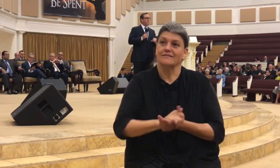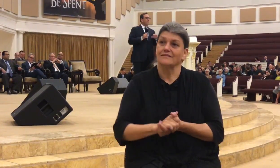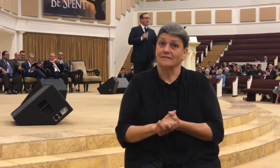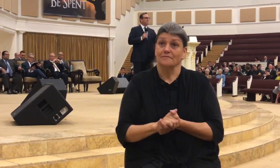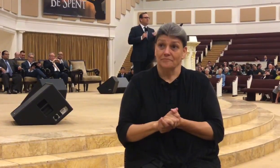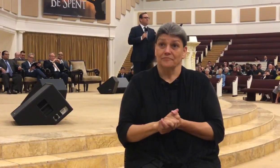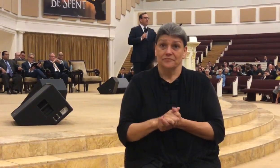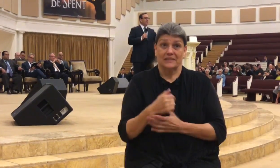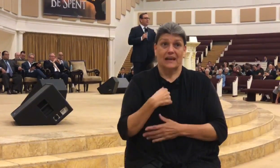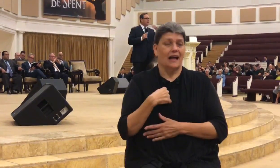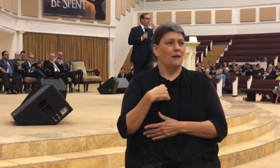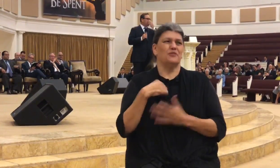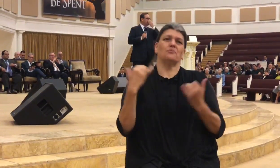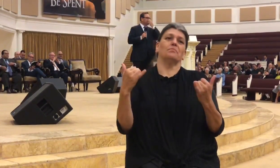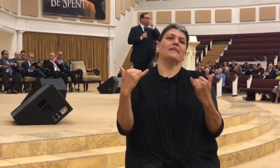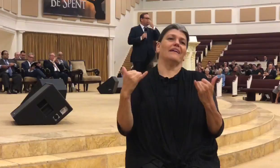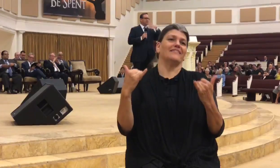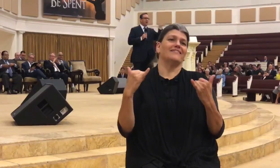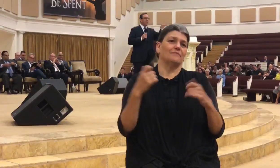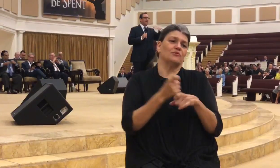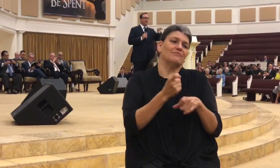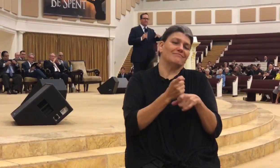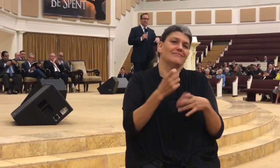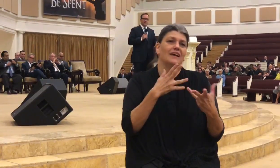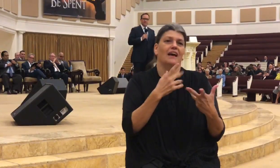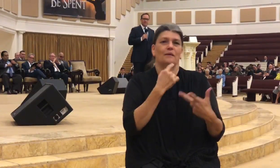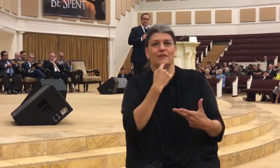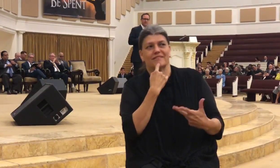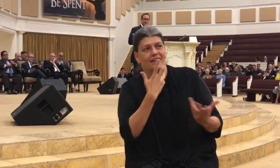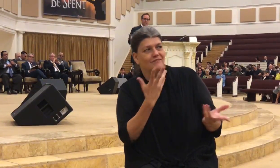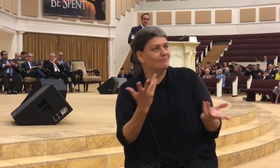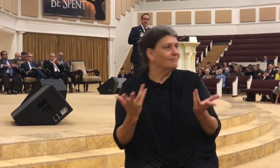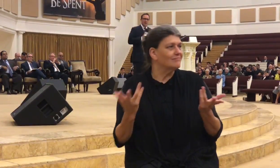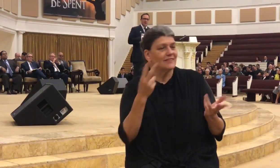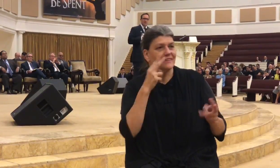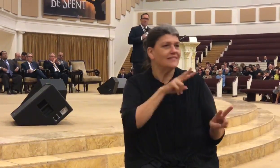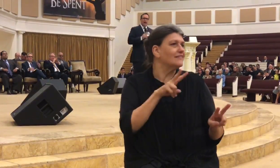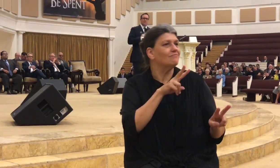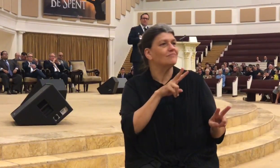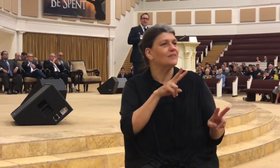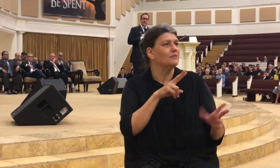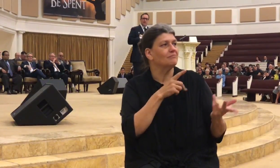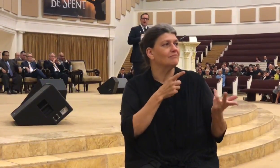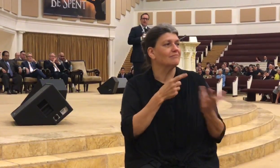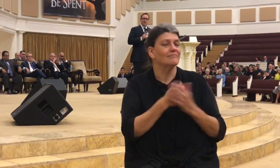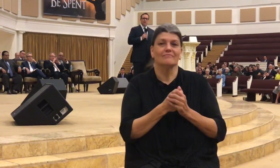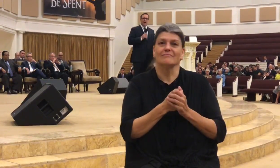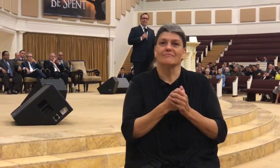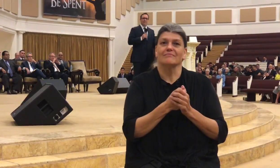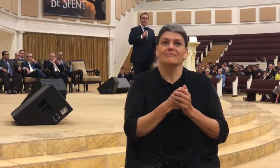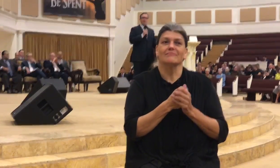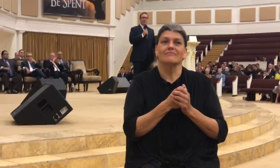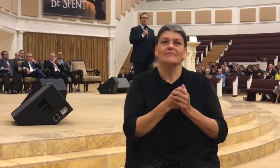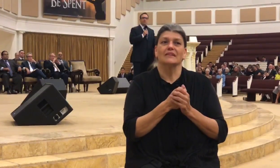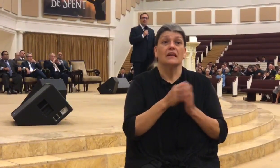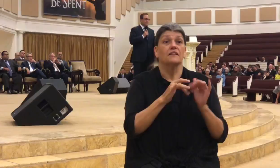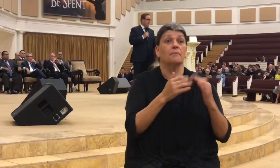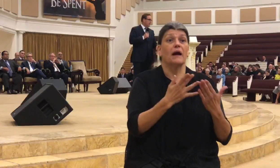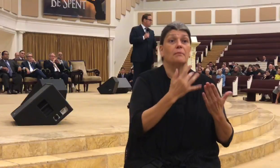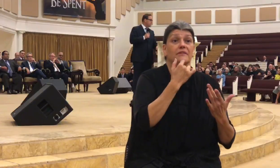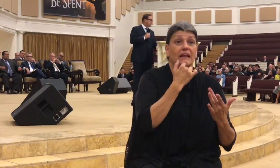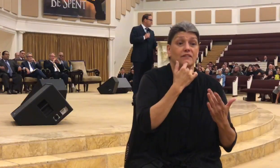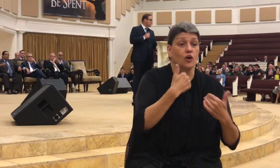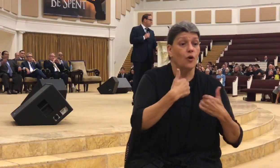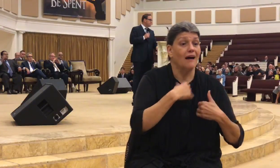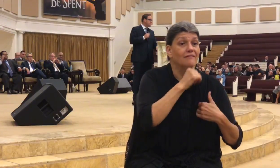need. I'm just playing, okay? I just call it like I see it. The Bible said, you have not because you ask